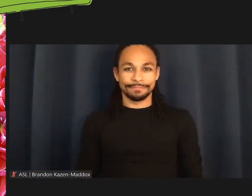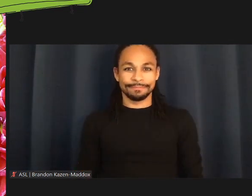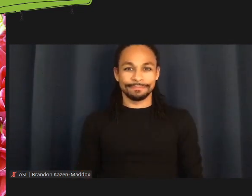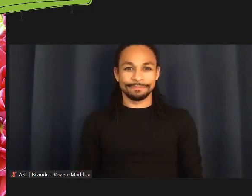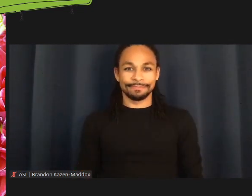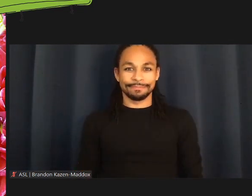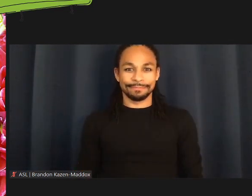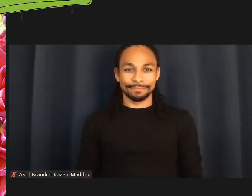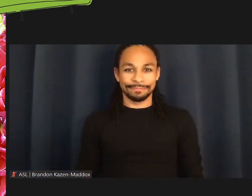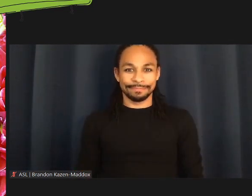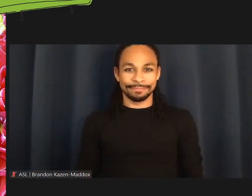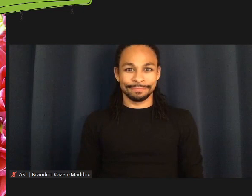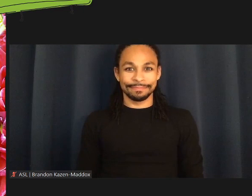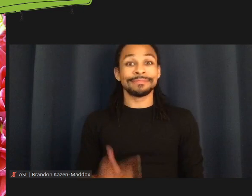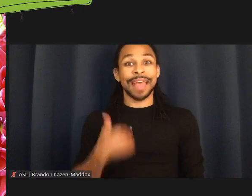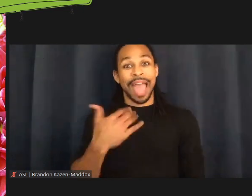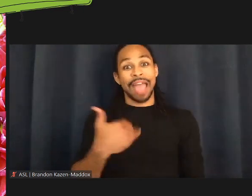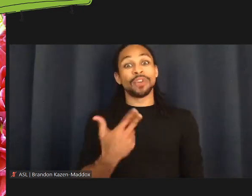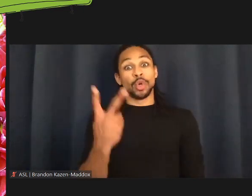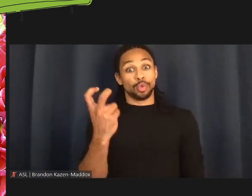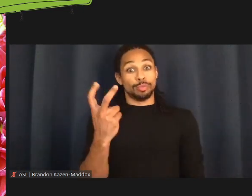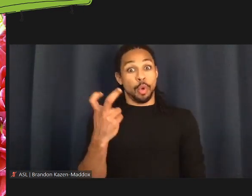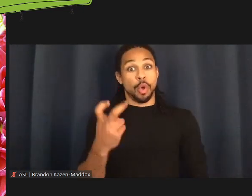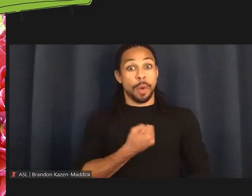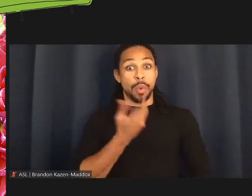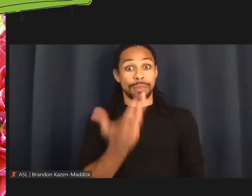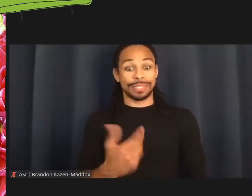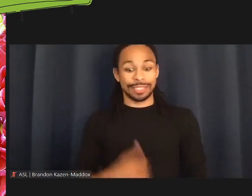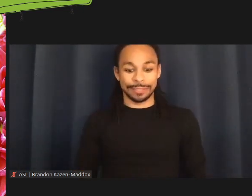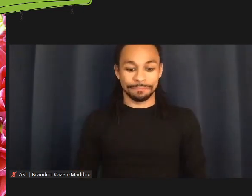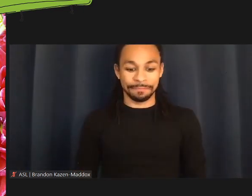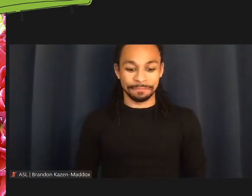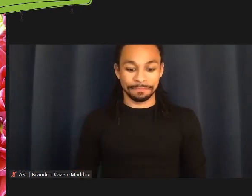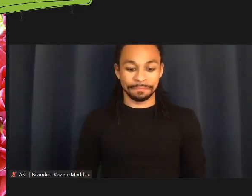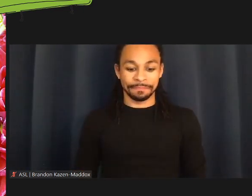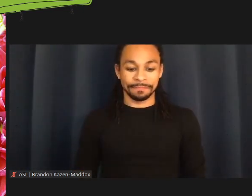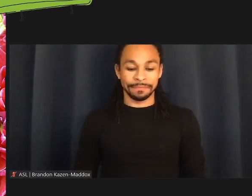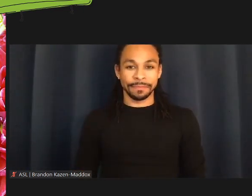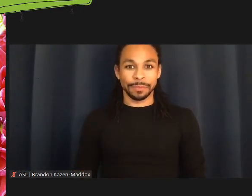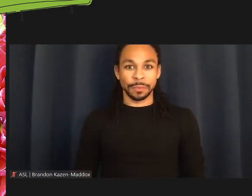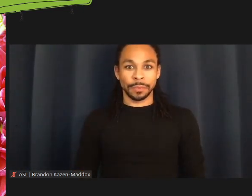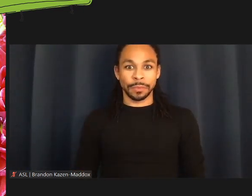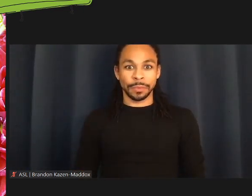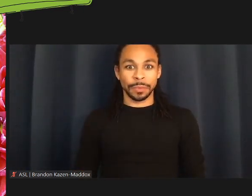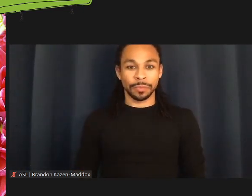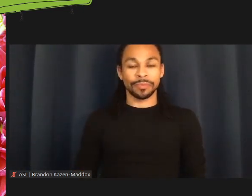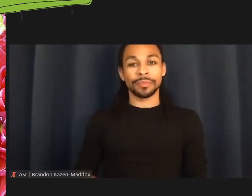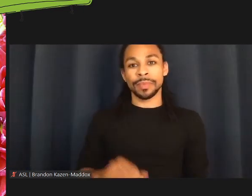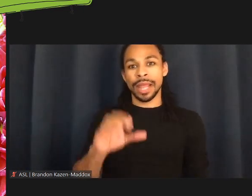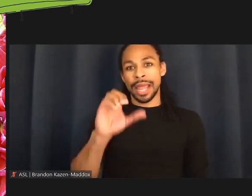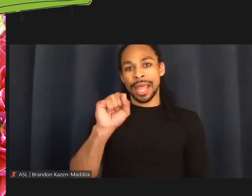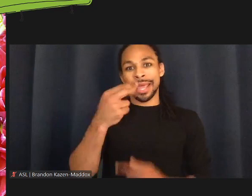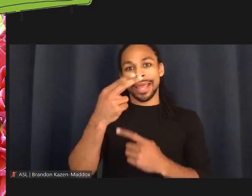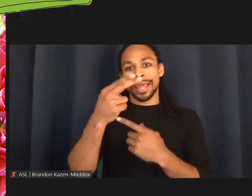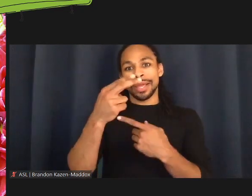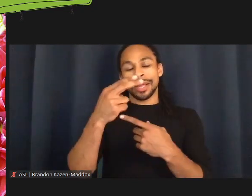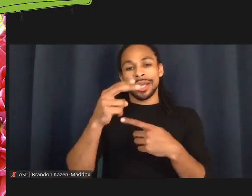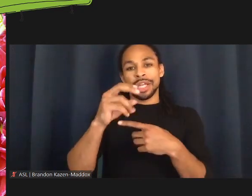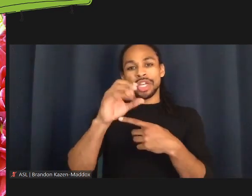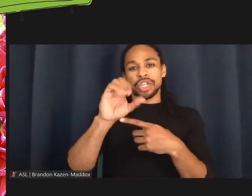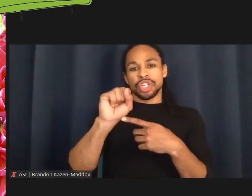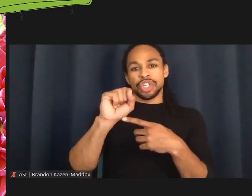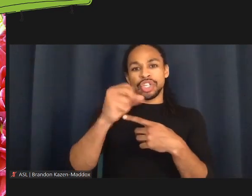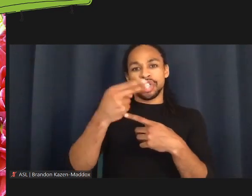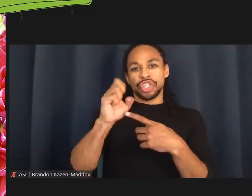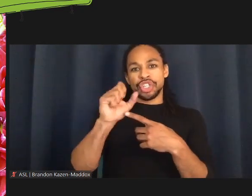I got 2 more poems. Shiri Moraga has this poem, Loving in the War Years.